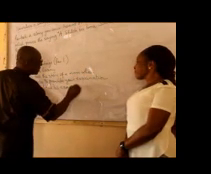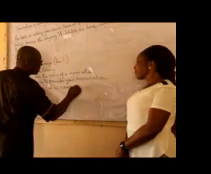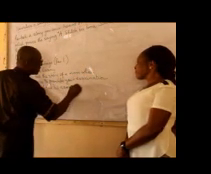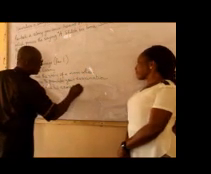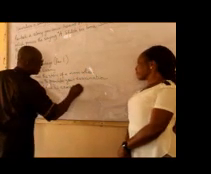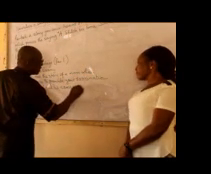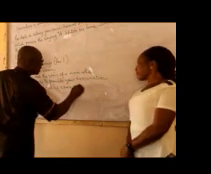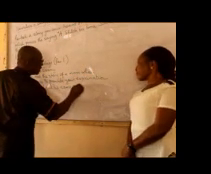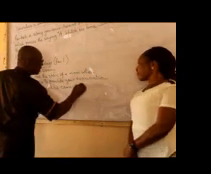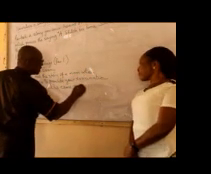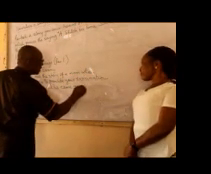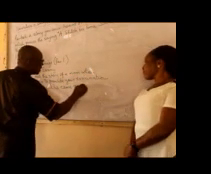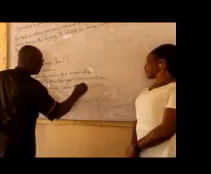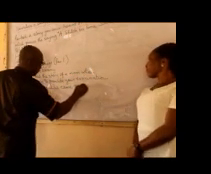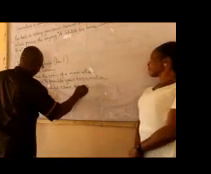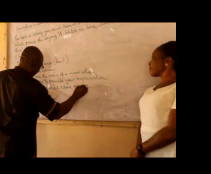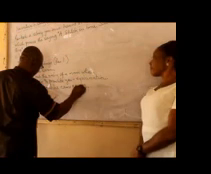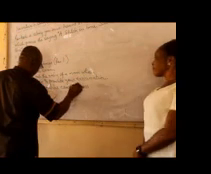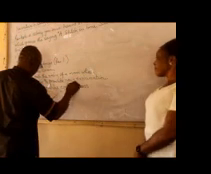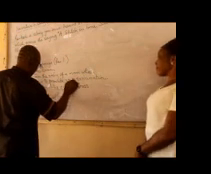across,